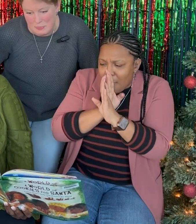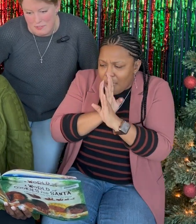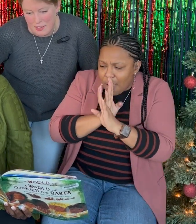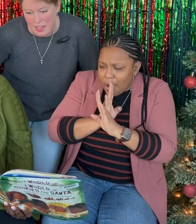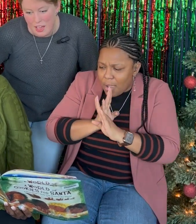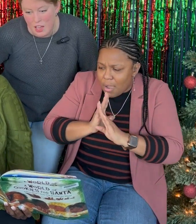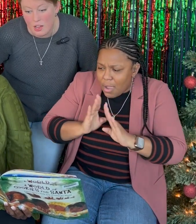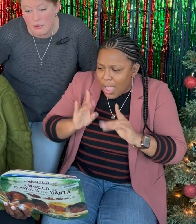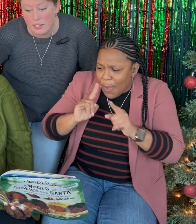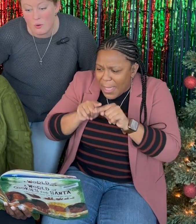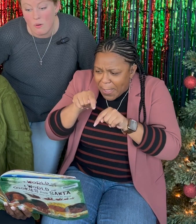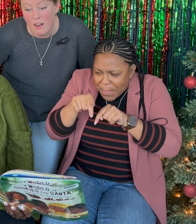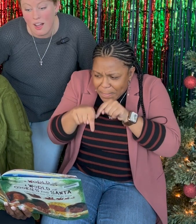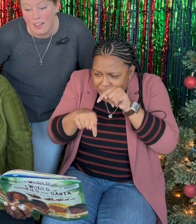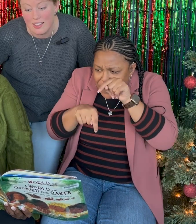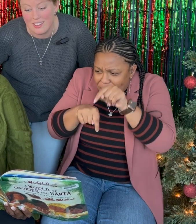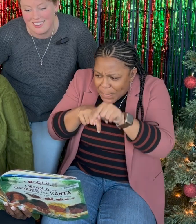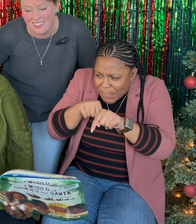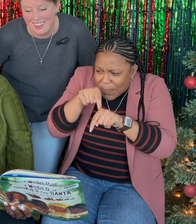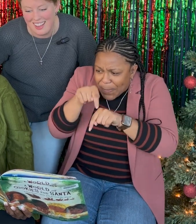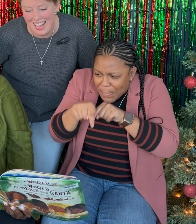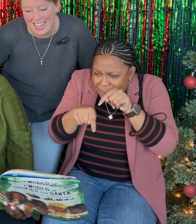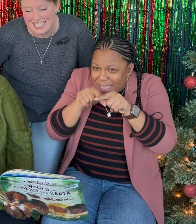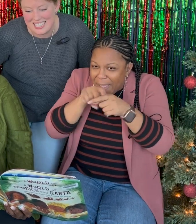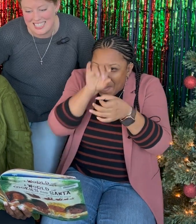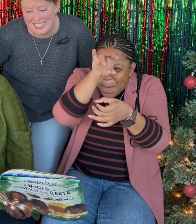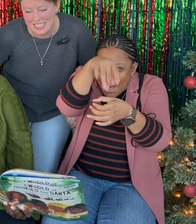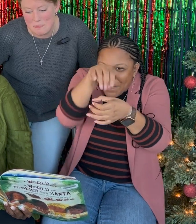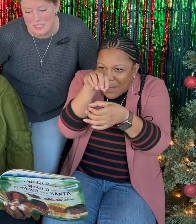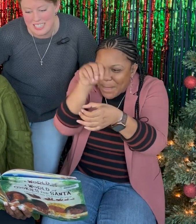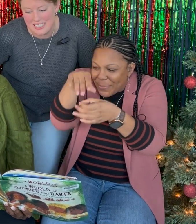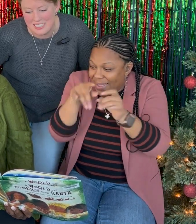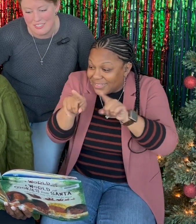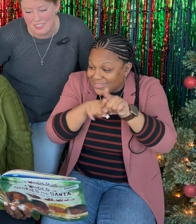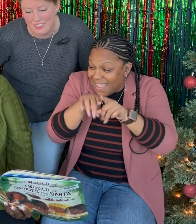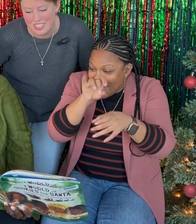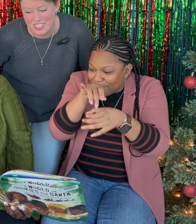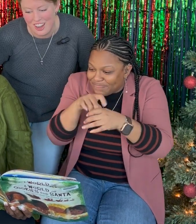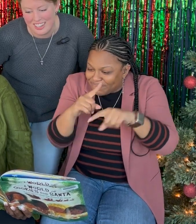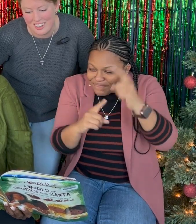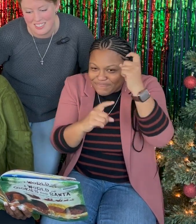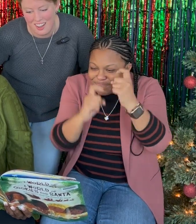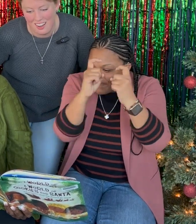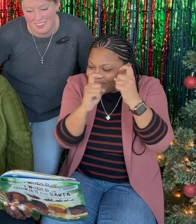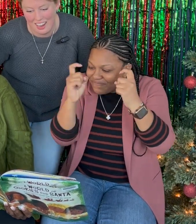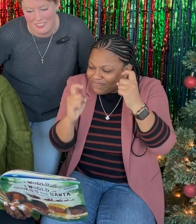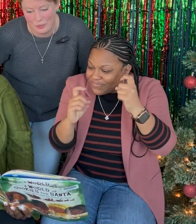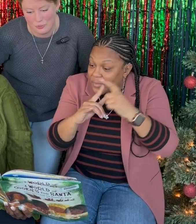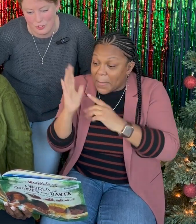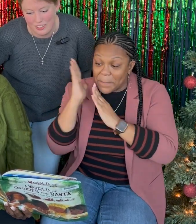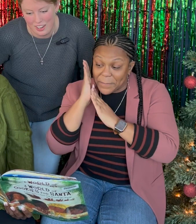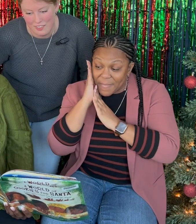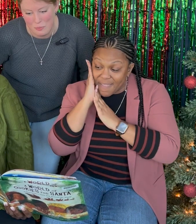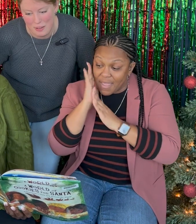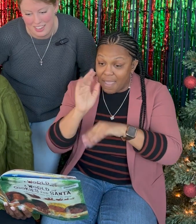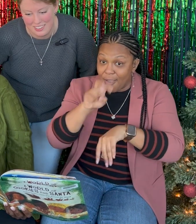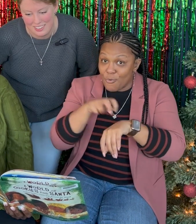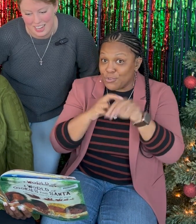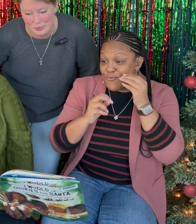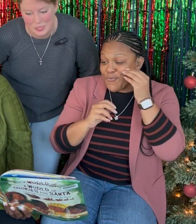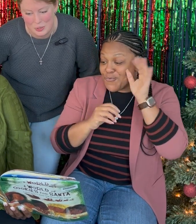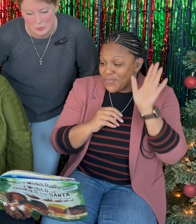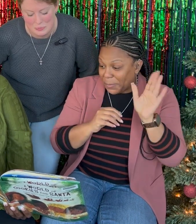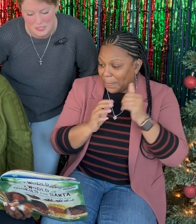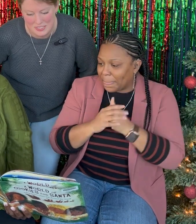Santa must be very quiet as he slips in to fill the stockings hung at the foot of the bed